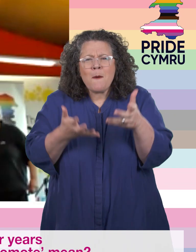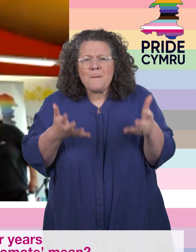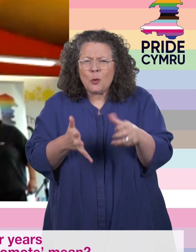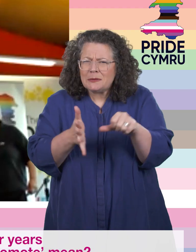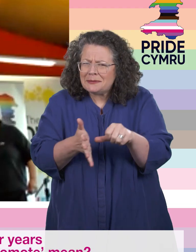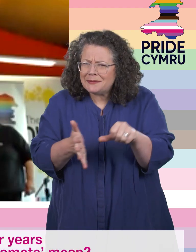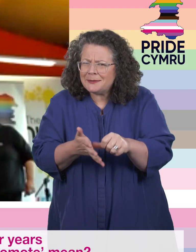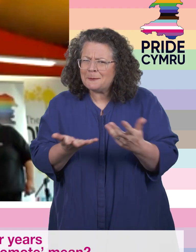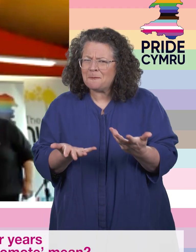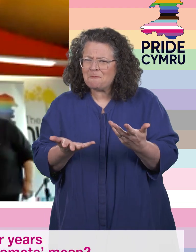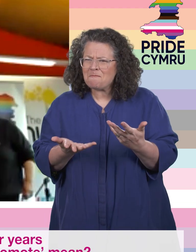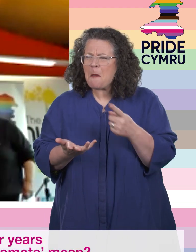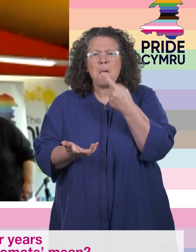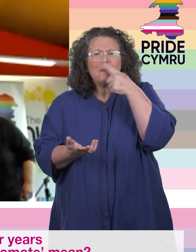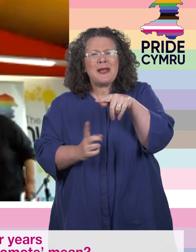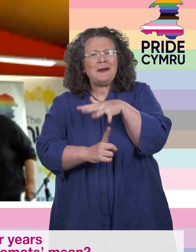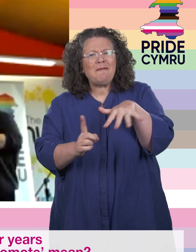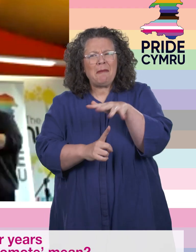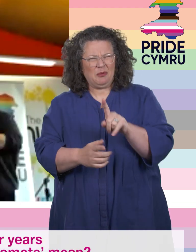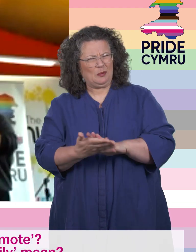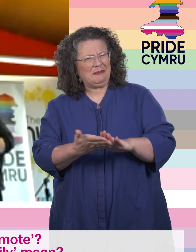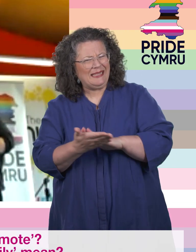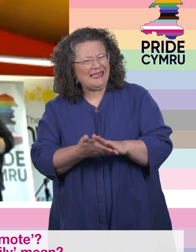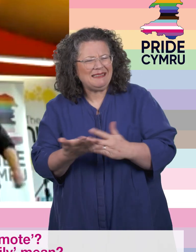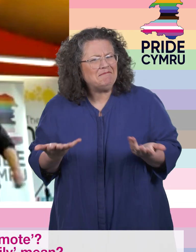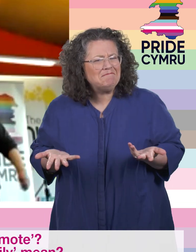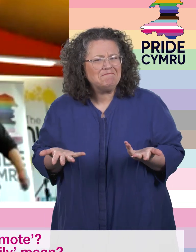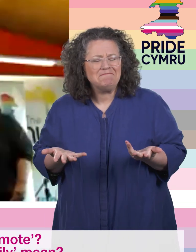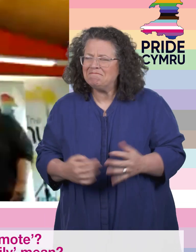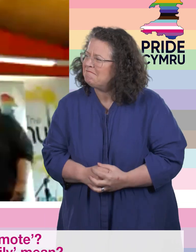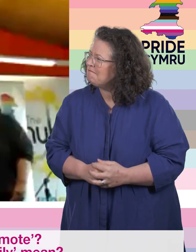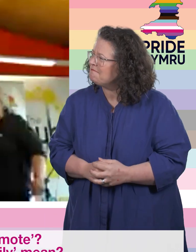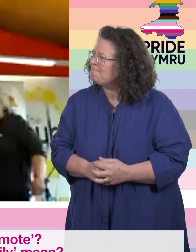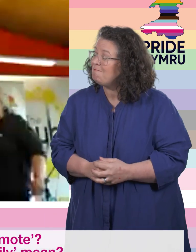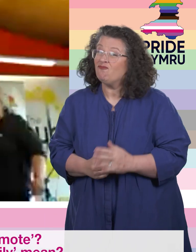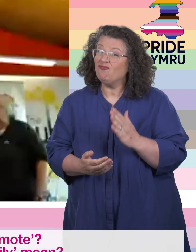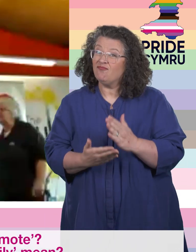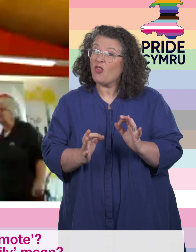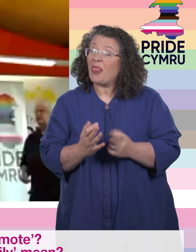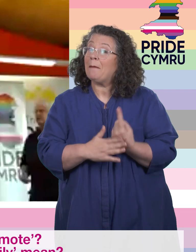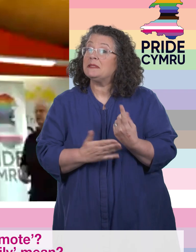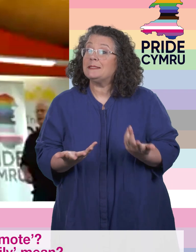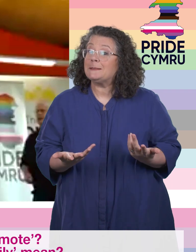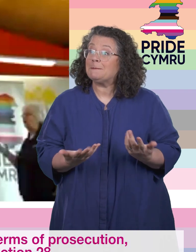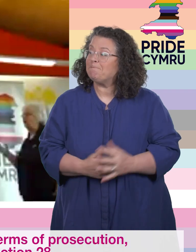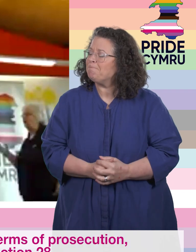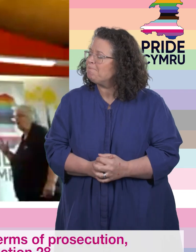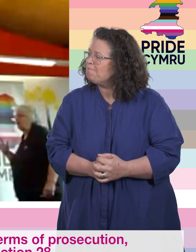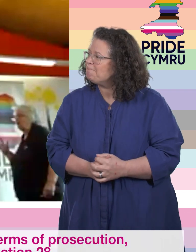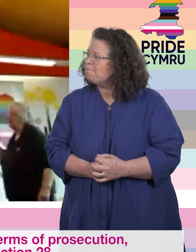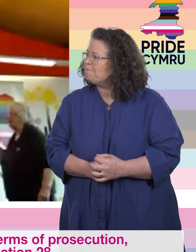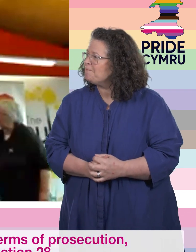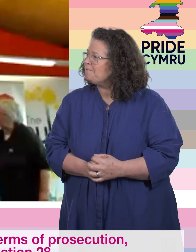end, asking, what does promote mean? Could you define promote? What does a pretended family mean?